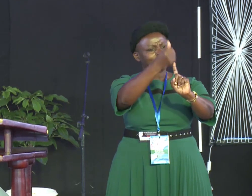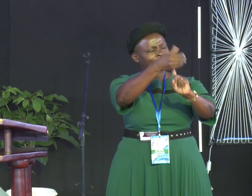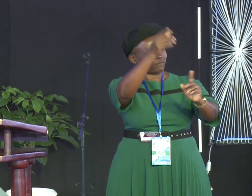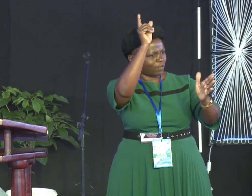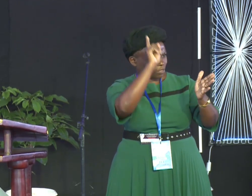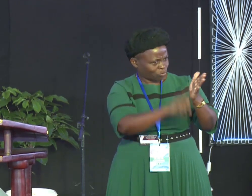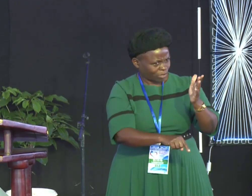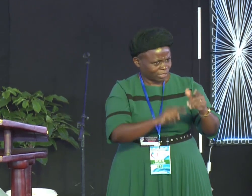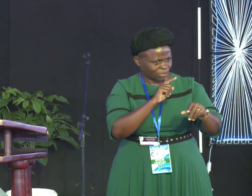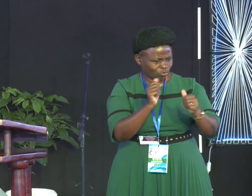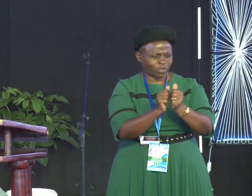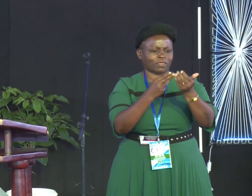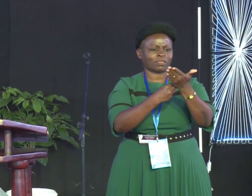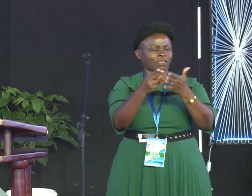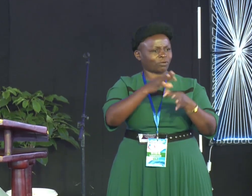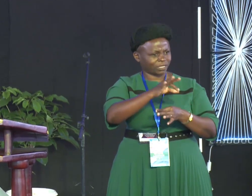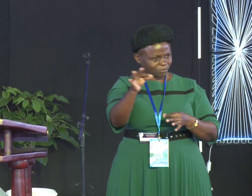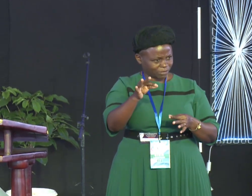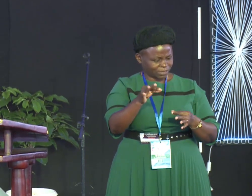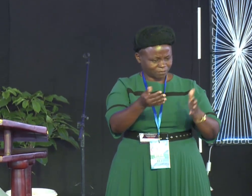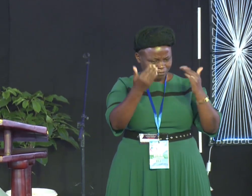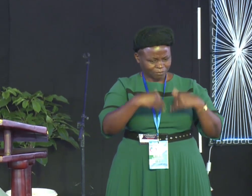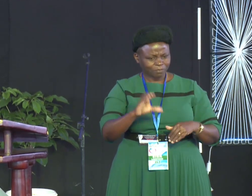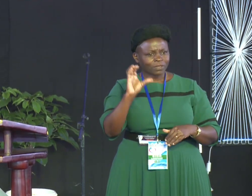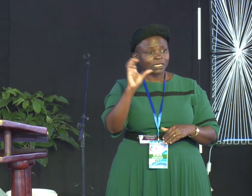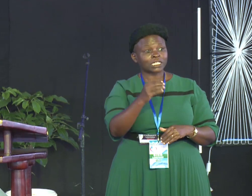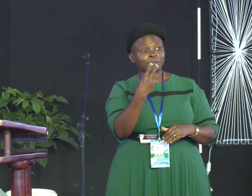And also the profit they have in the Holy Spirit.